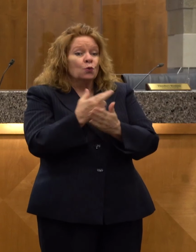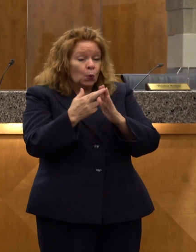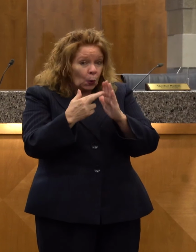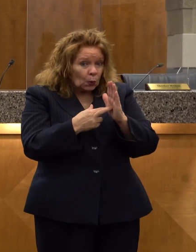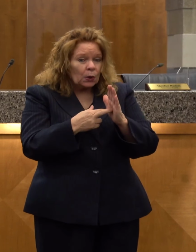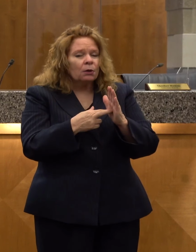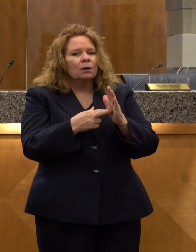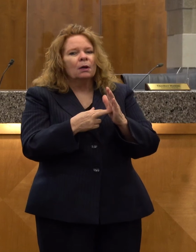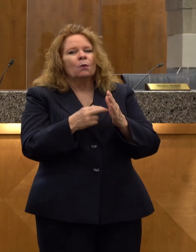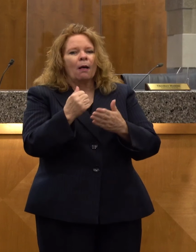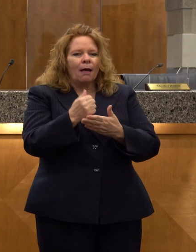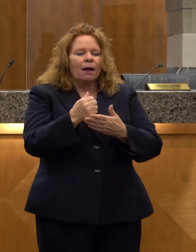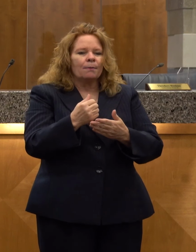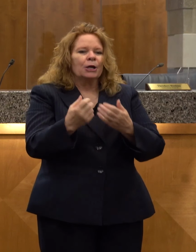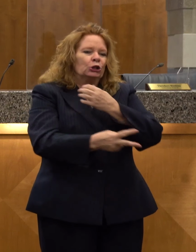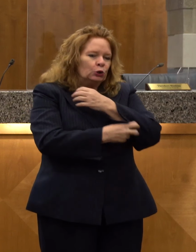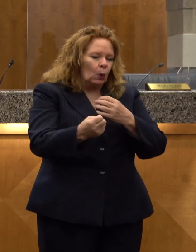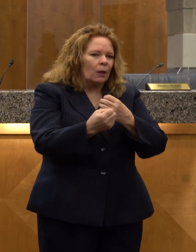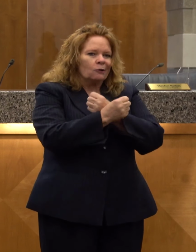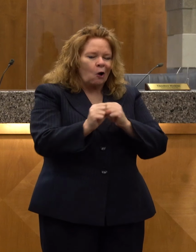make stolen cars and cars used in felonies